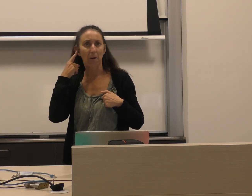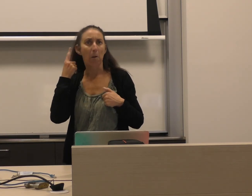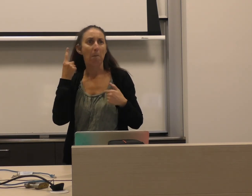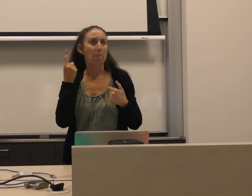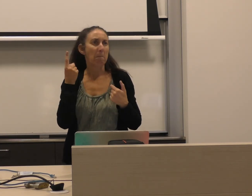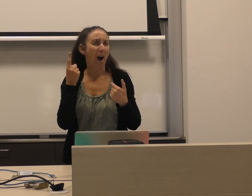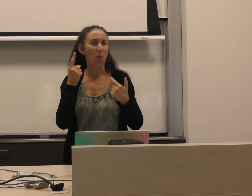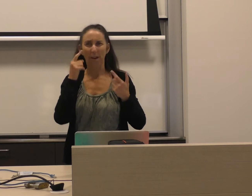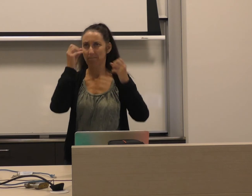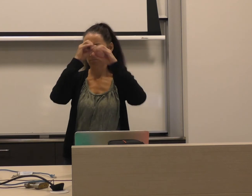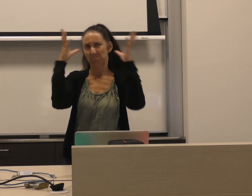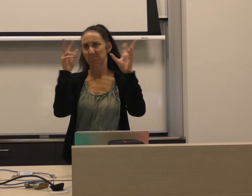same meaning across.